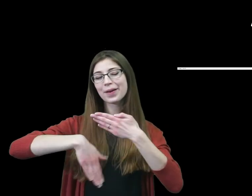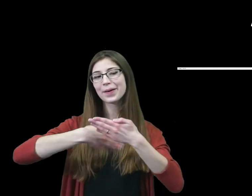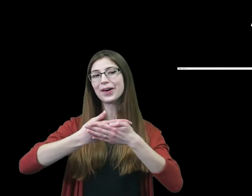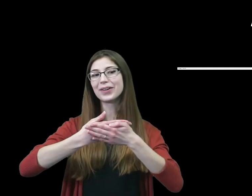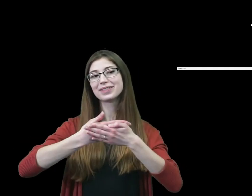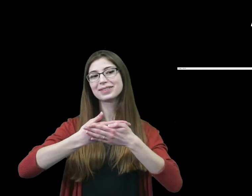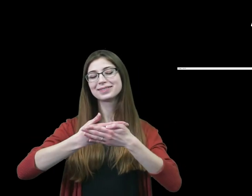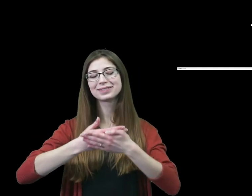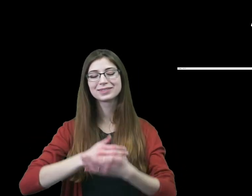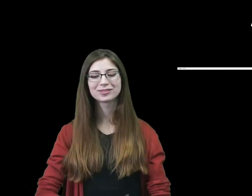All.